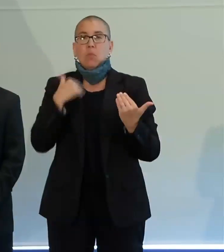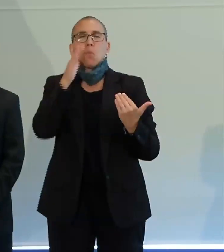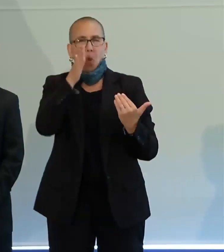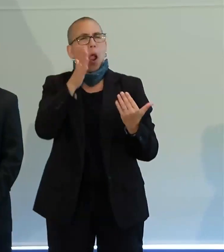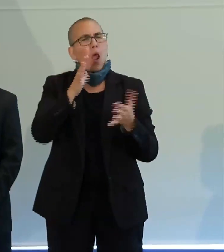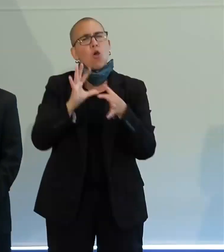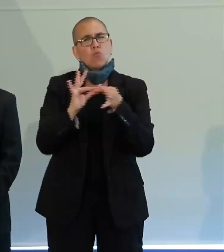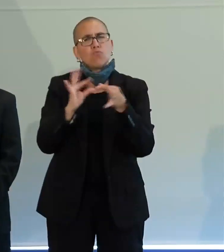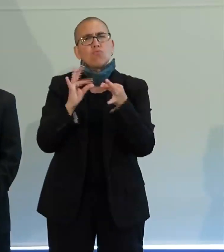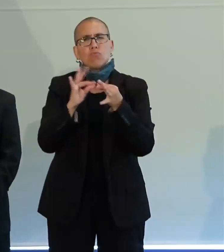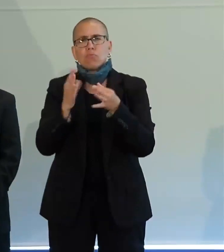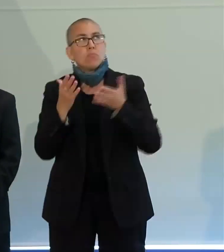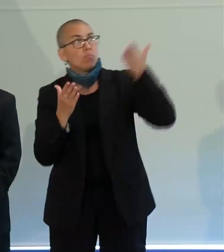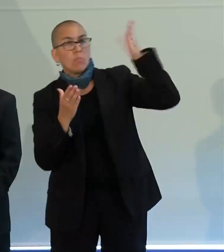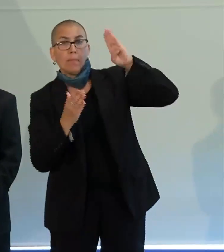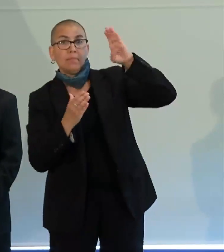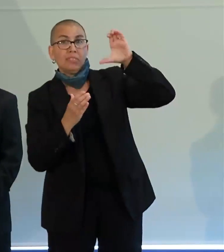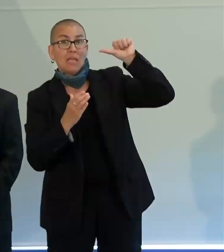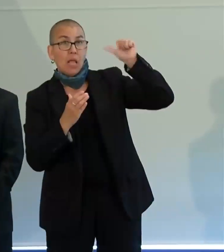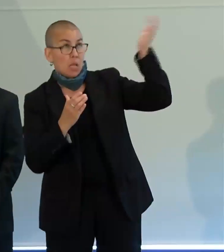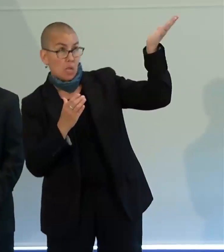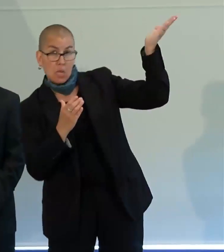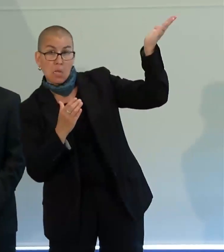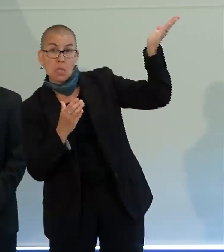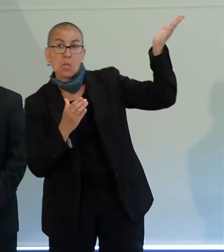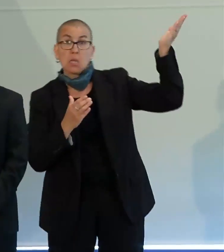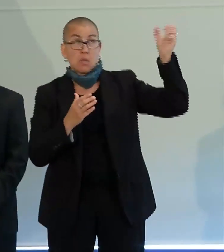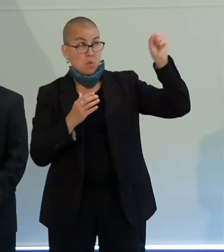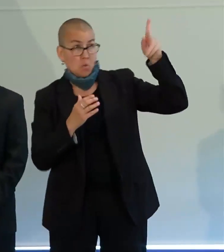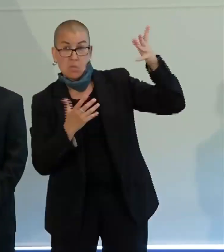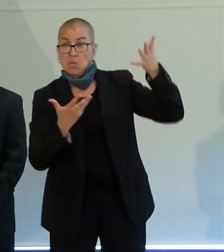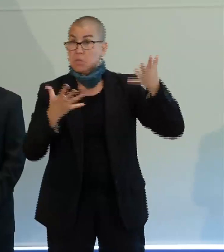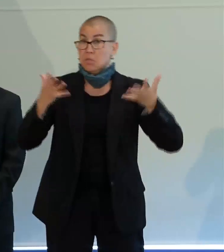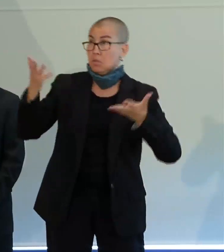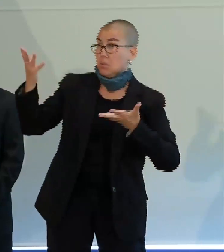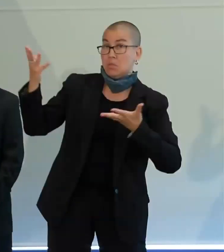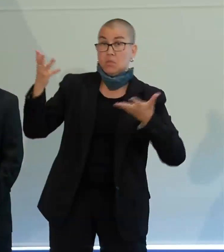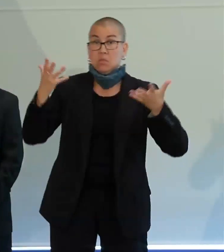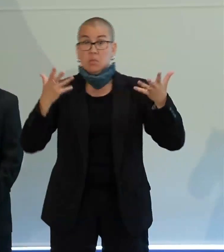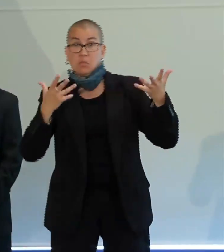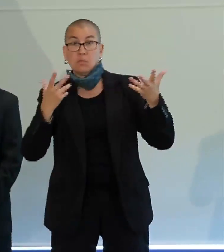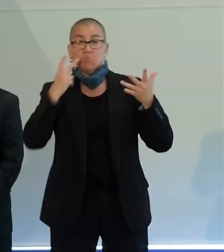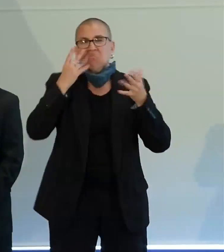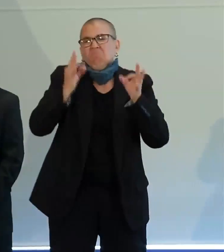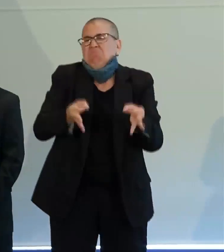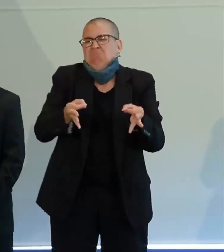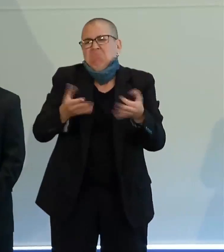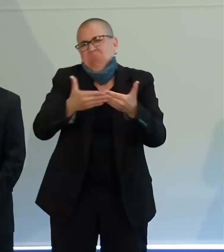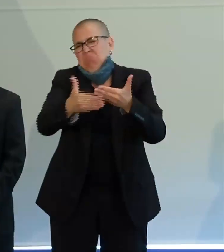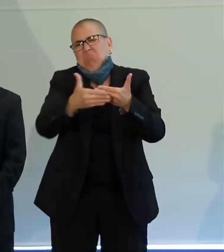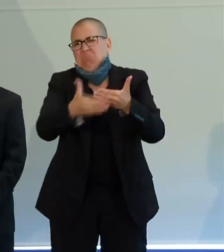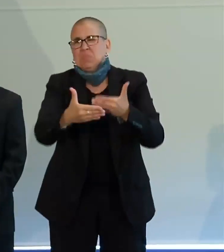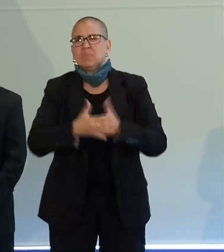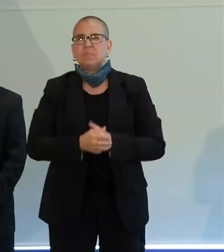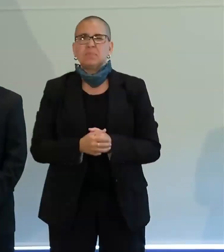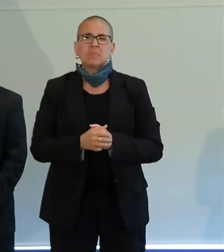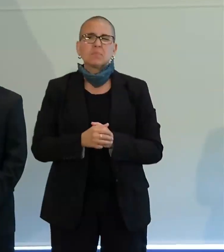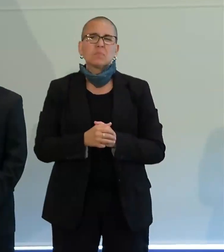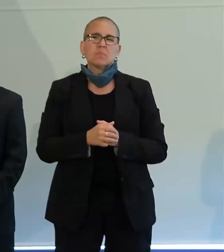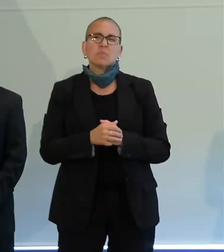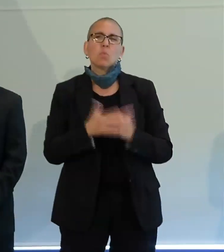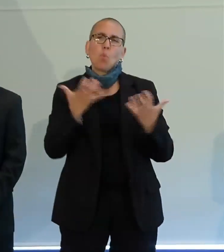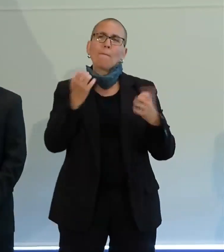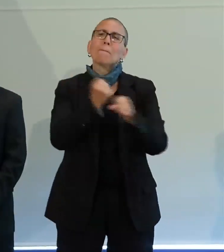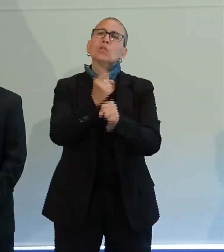and other partners on the case, and we'll come to a conclusion about that. Again, we believe in transparency, but we